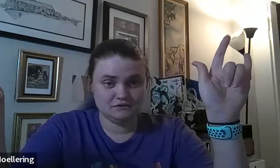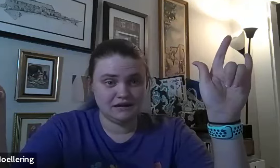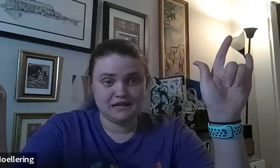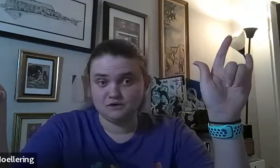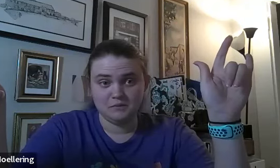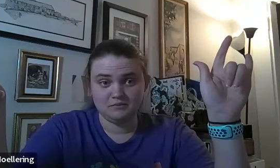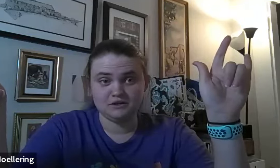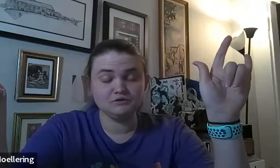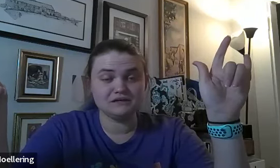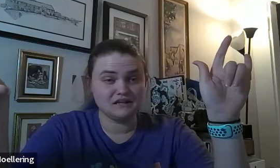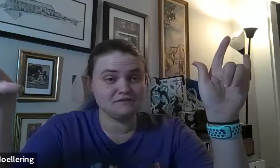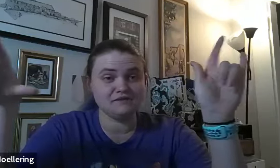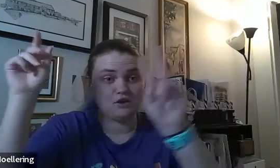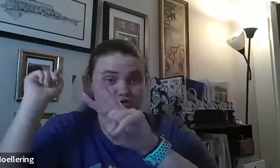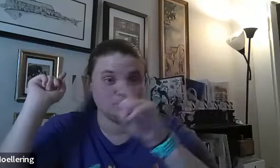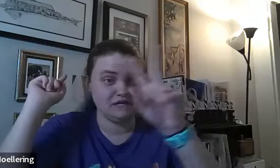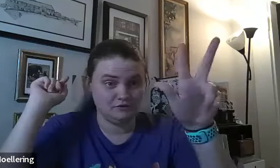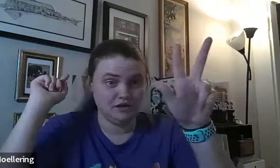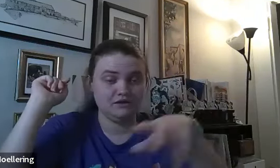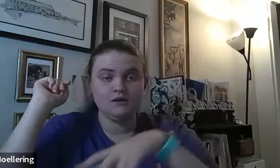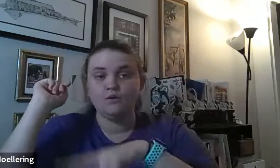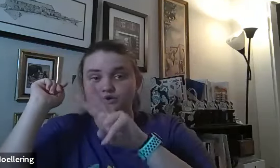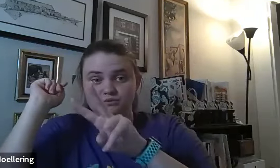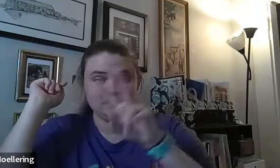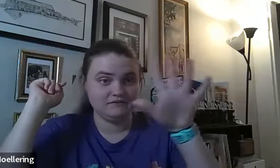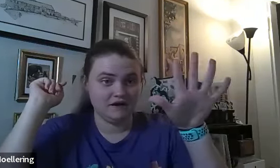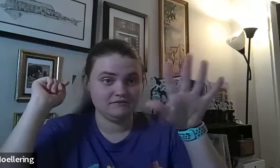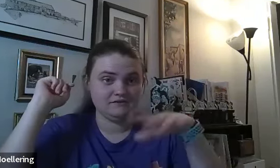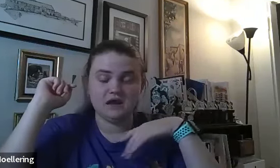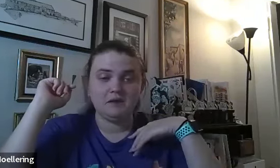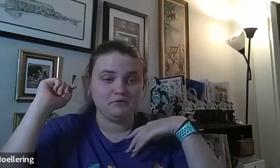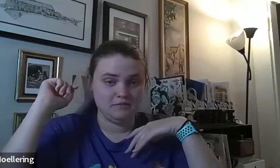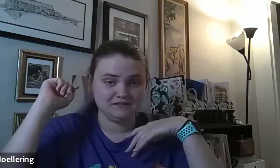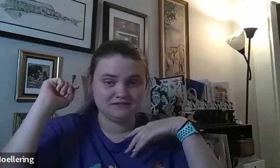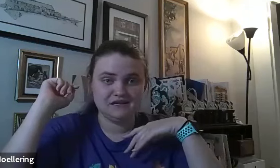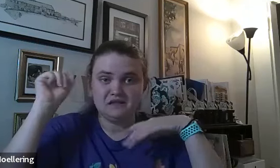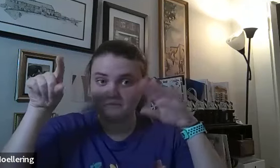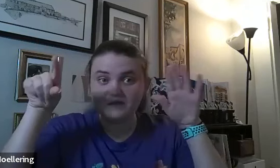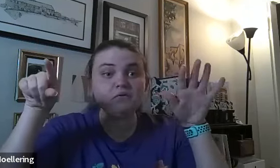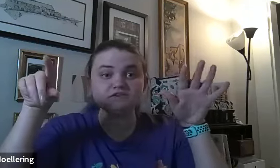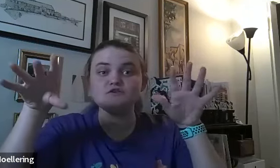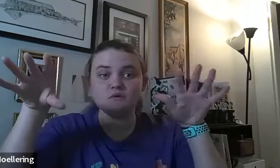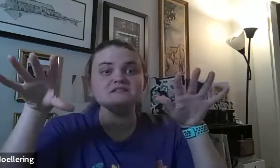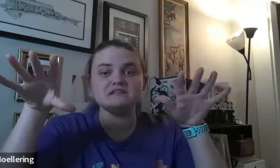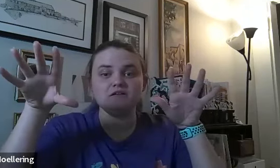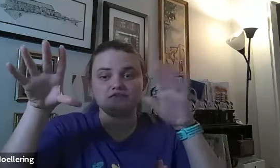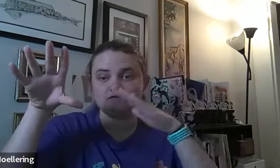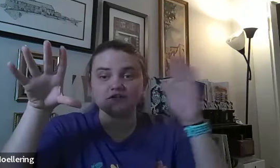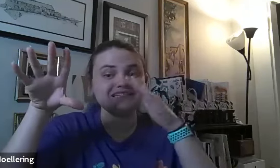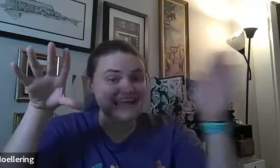like, I don't remember it, you can definitely go 23 or 25. I promise. The big ones are the ones that are like the first